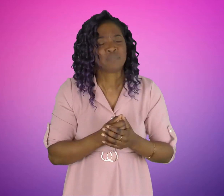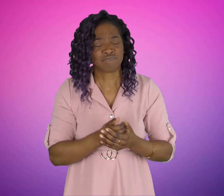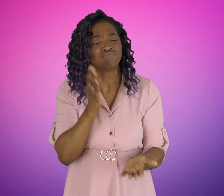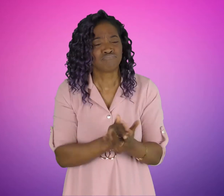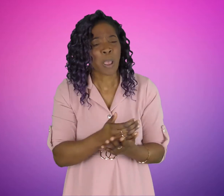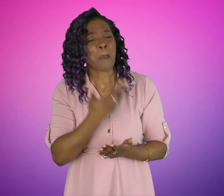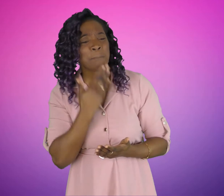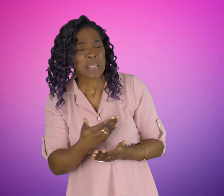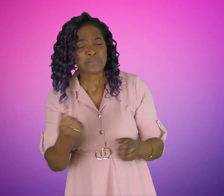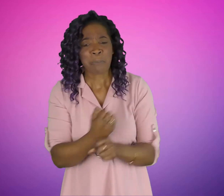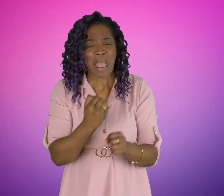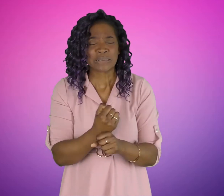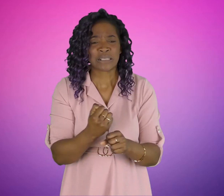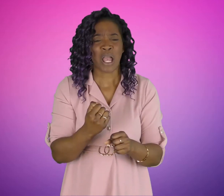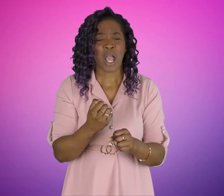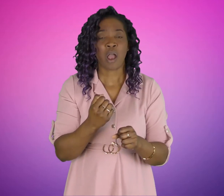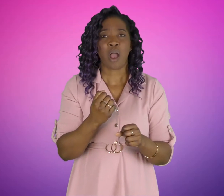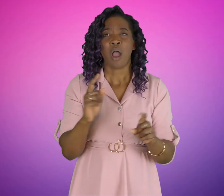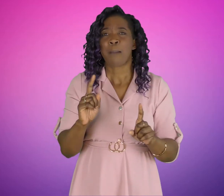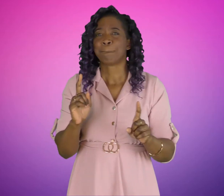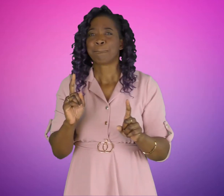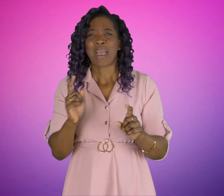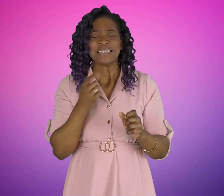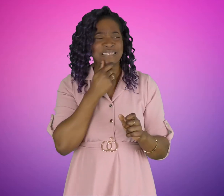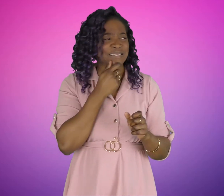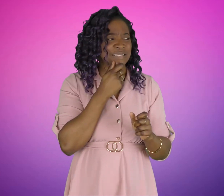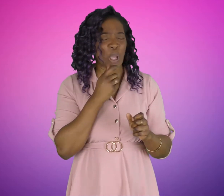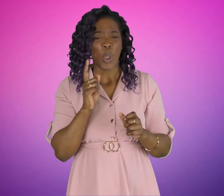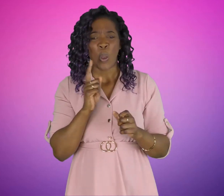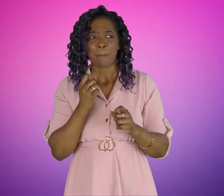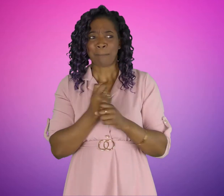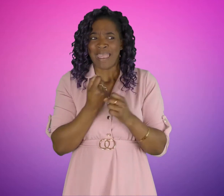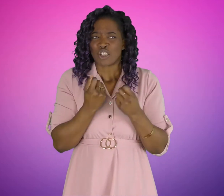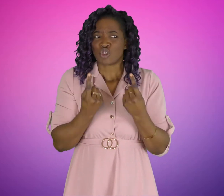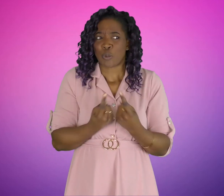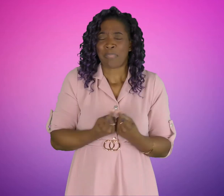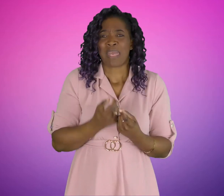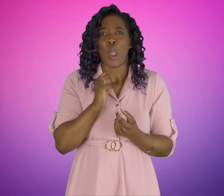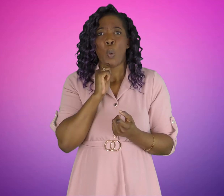cloth. He commanded that they use the material to make